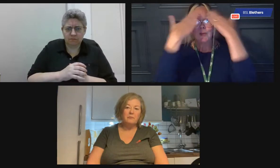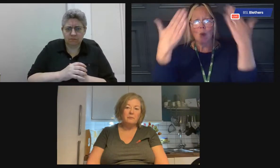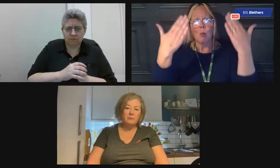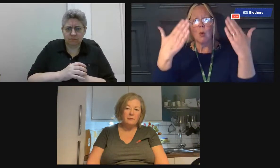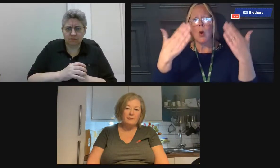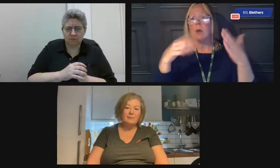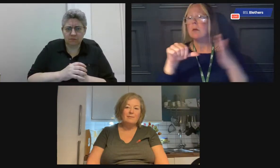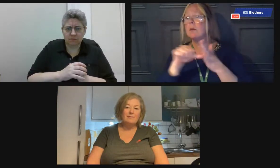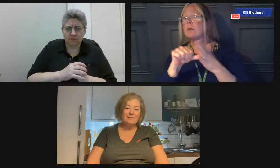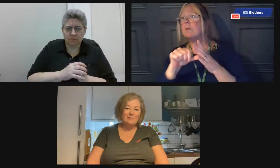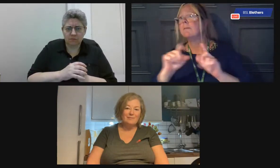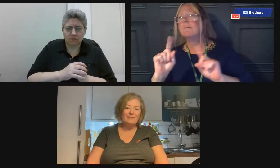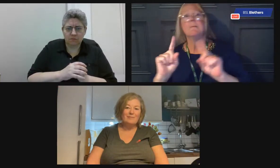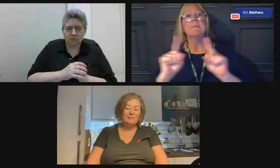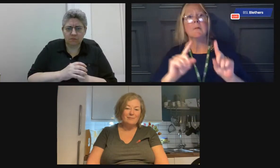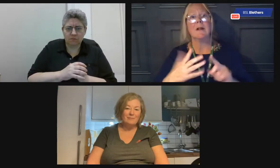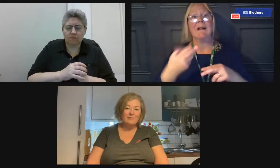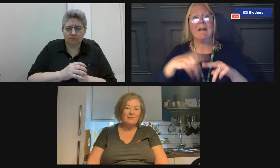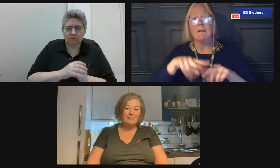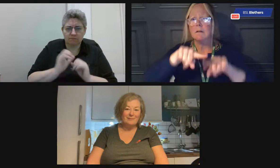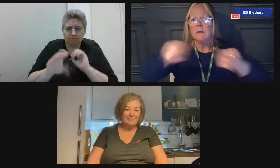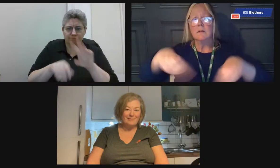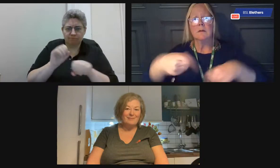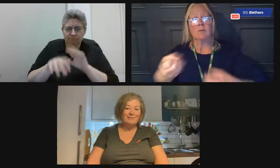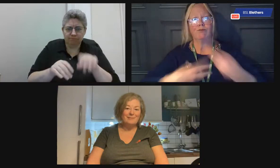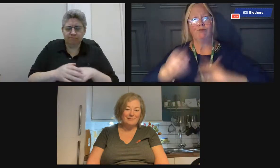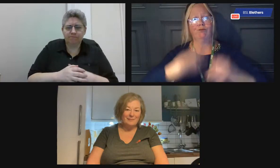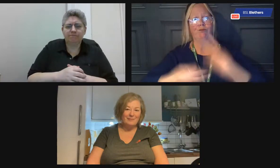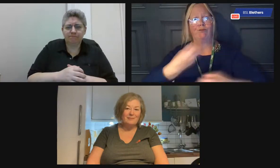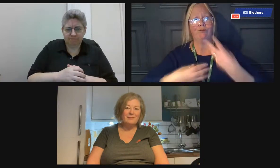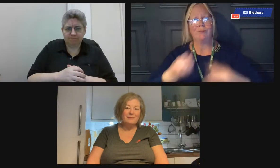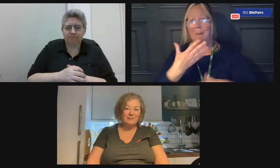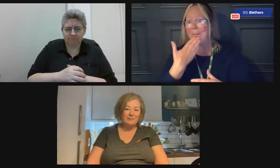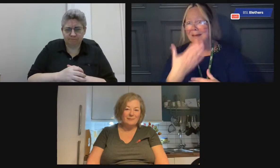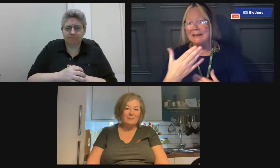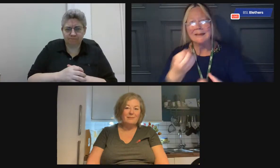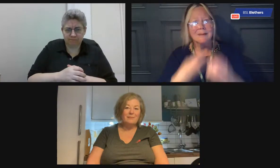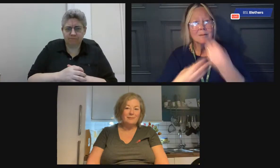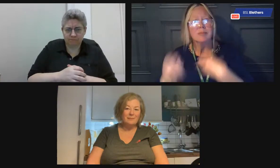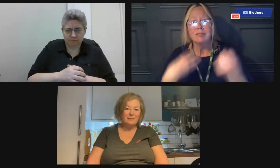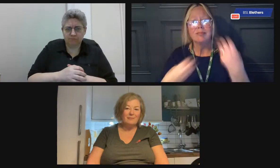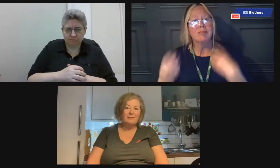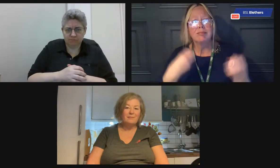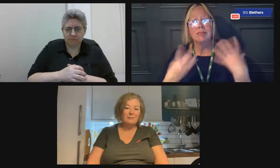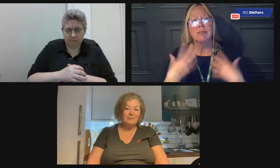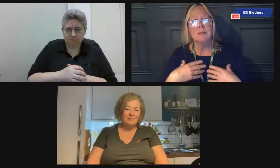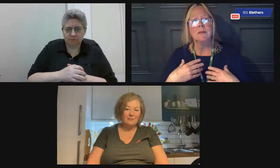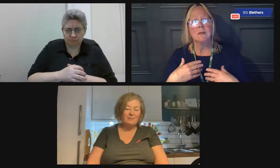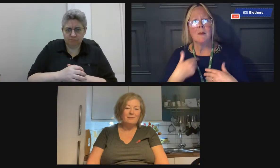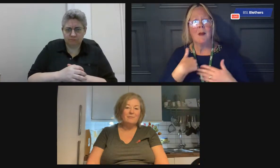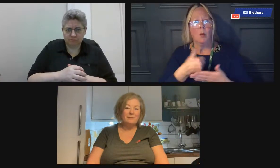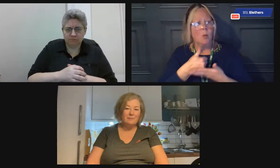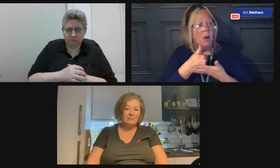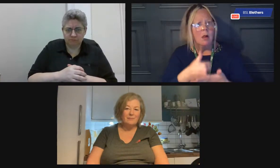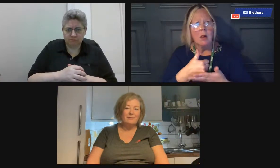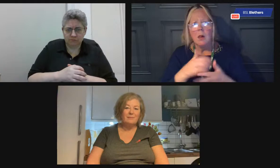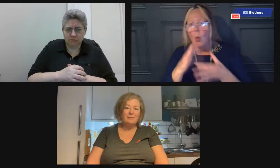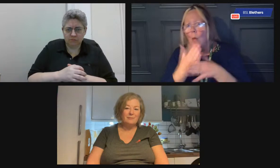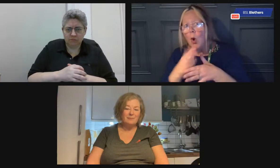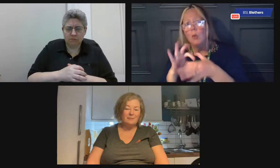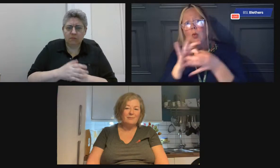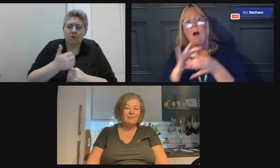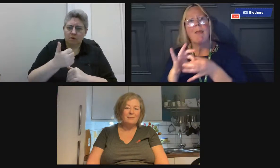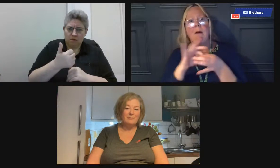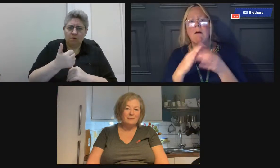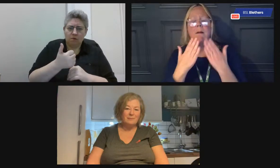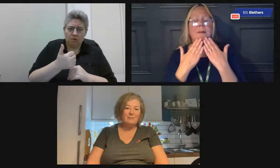So we are hoping for continuity of funding. And really, we're looking for you to tell us what the problems are out